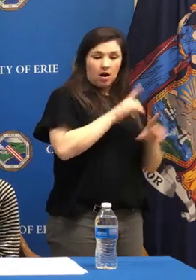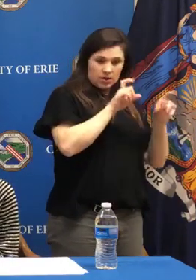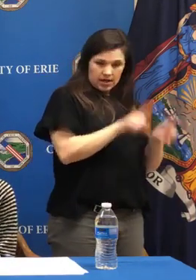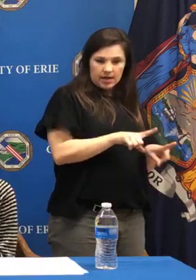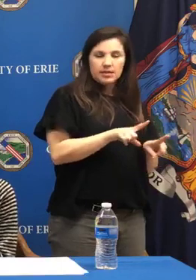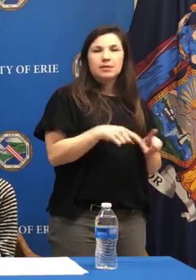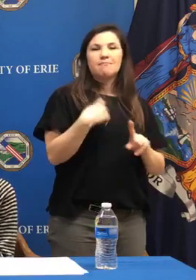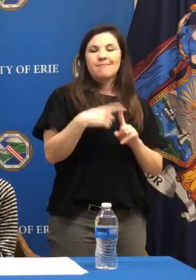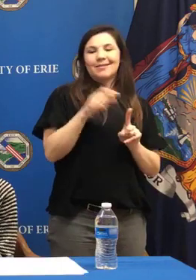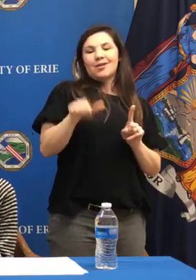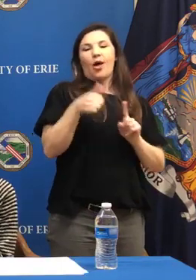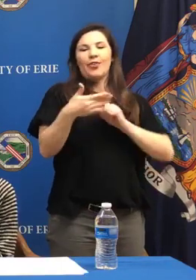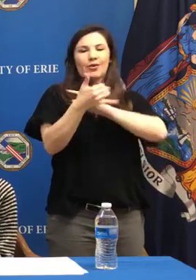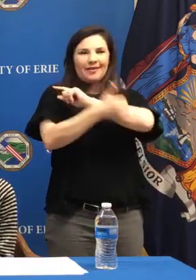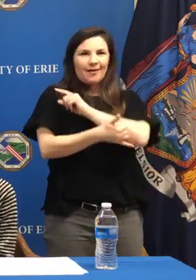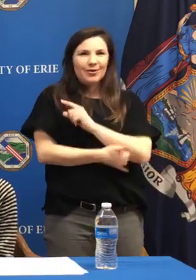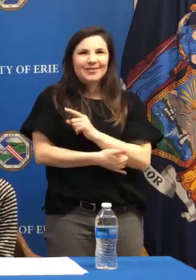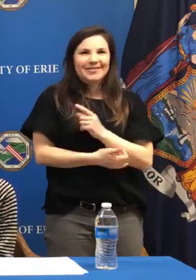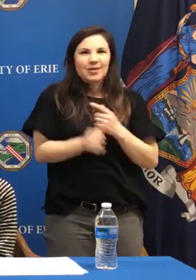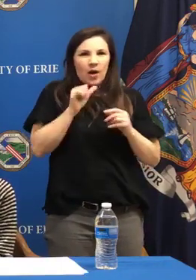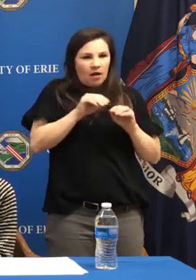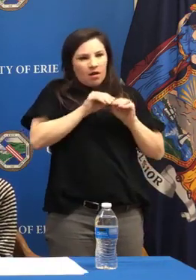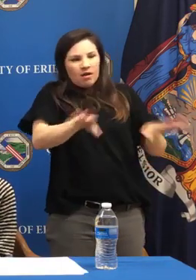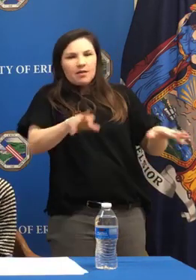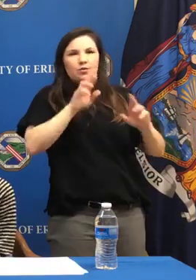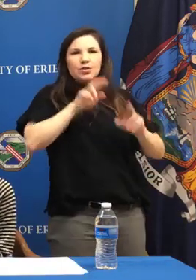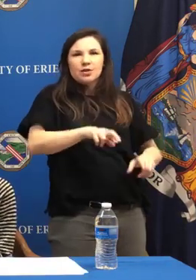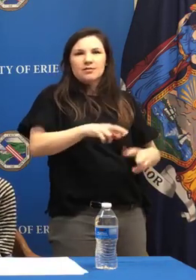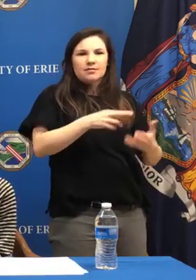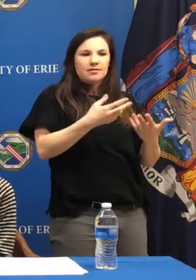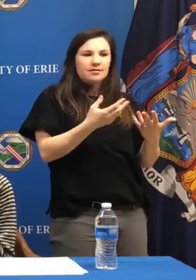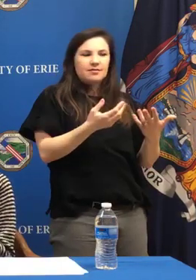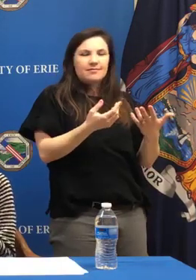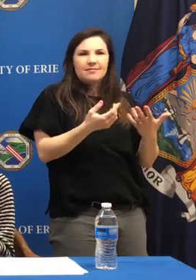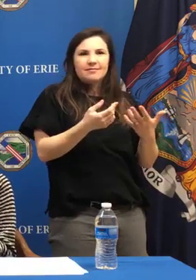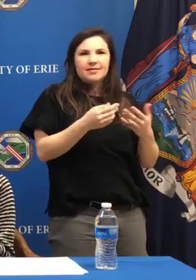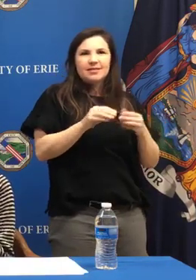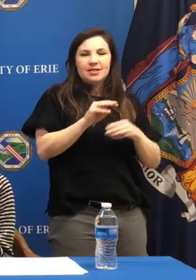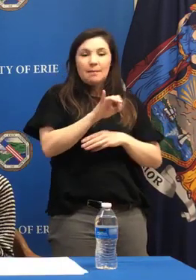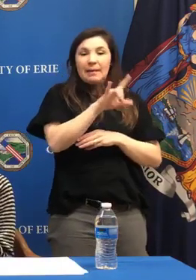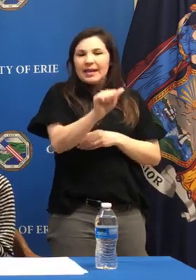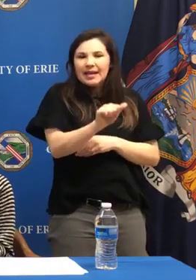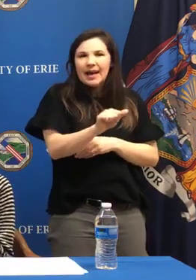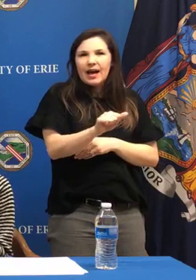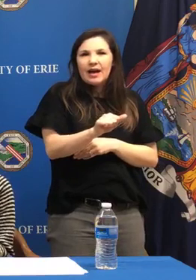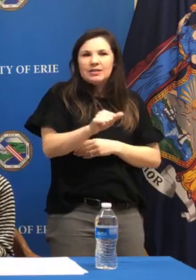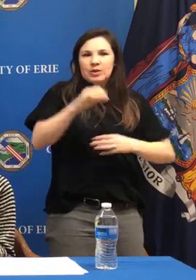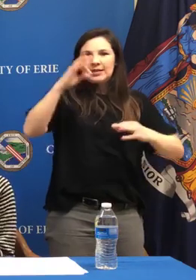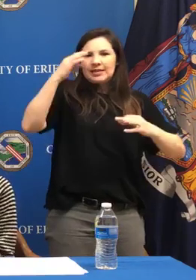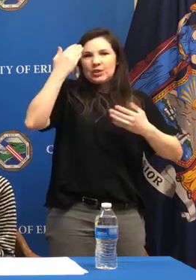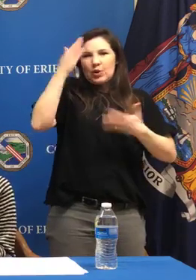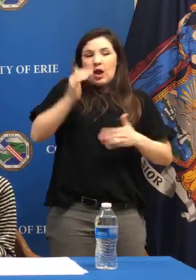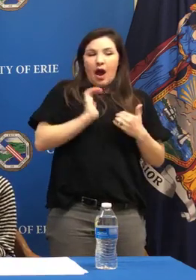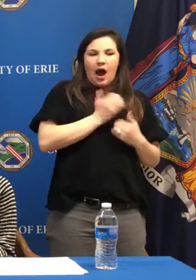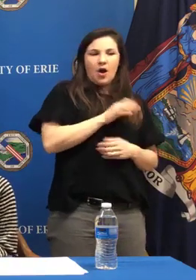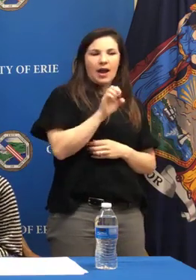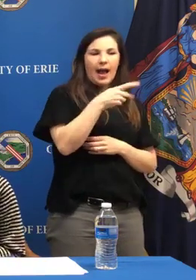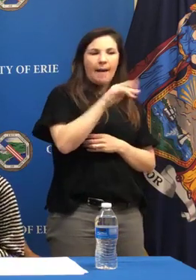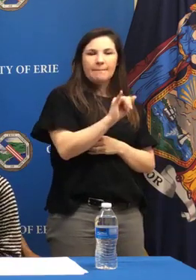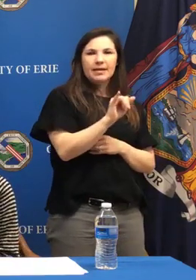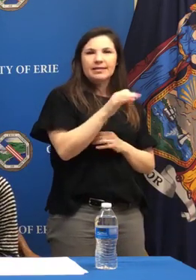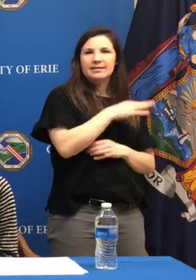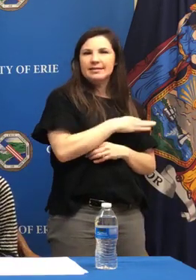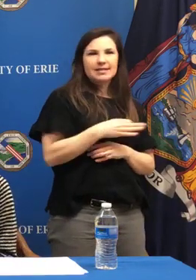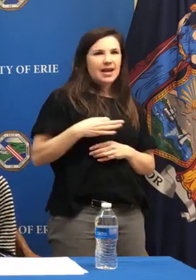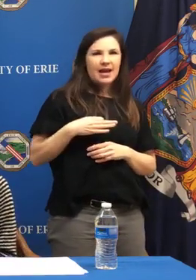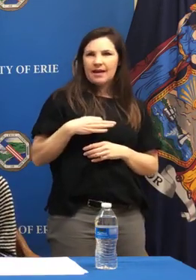additional counties. So we don't report out the results to the media because we don't our EPIC staff don't get results